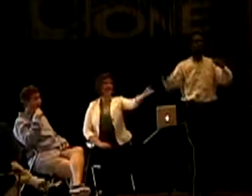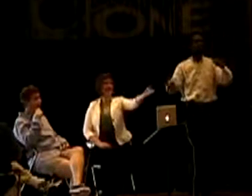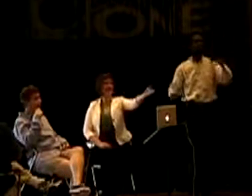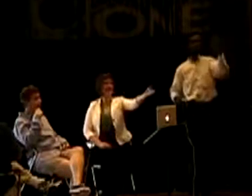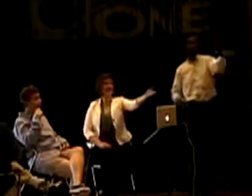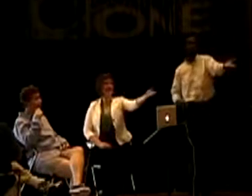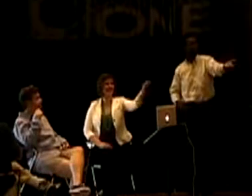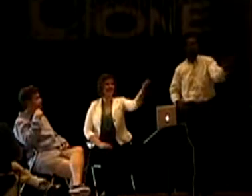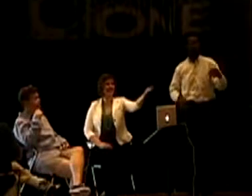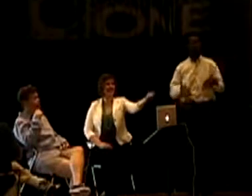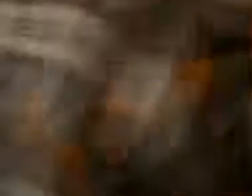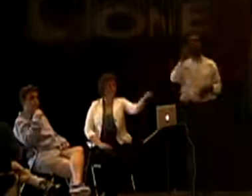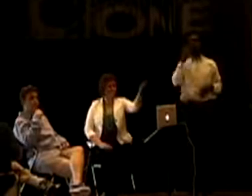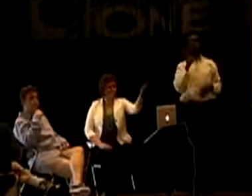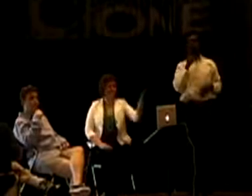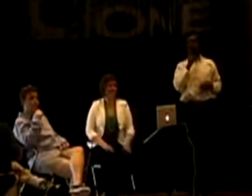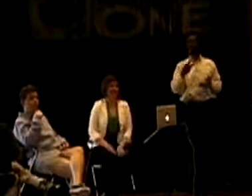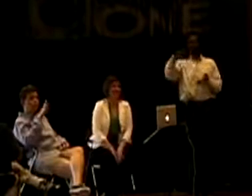Go ahead.